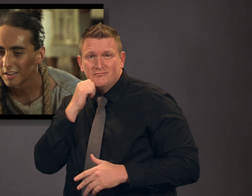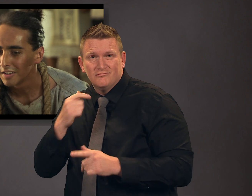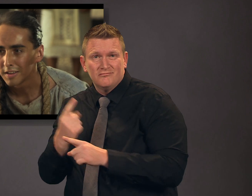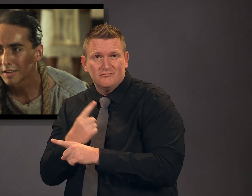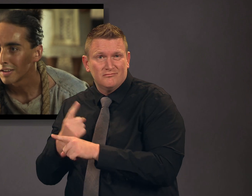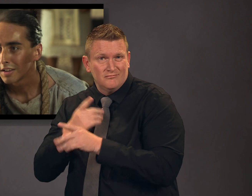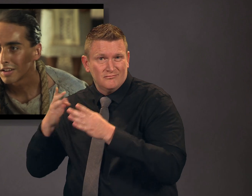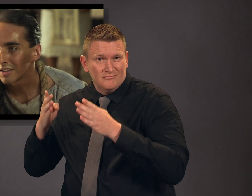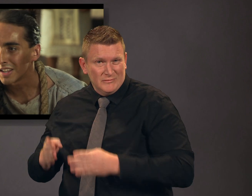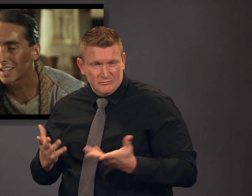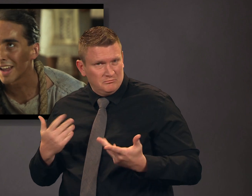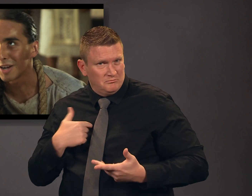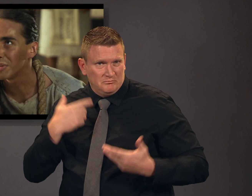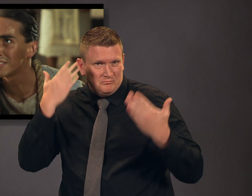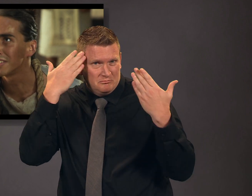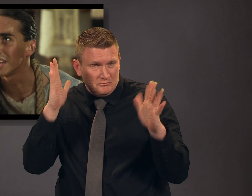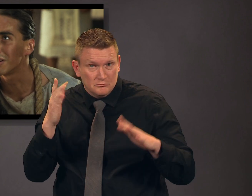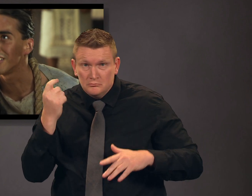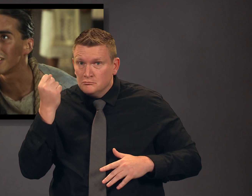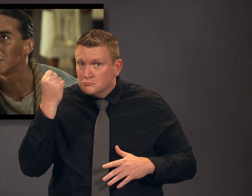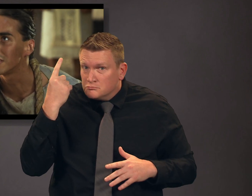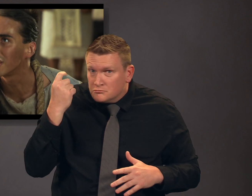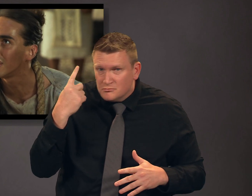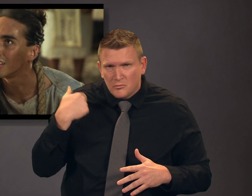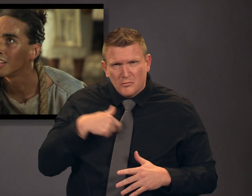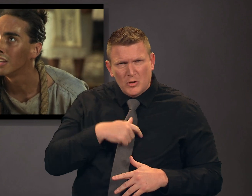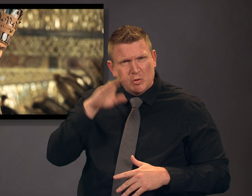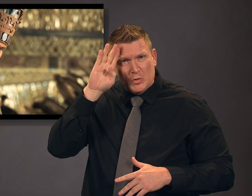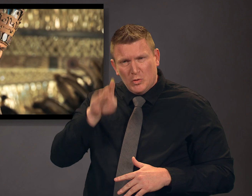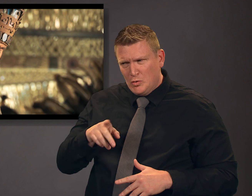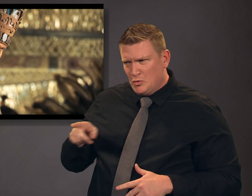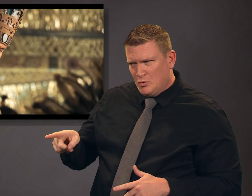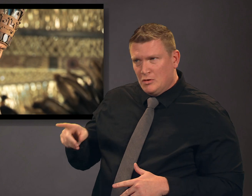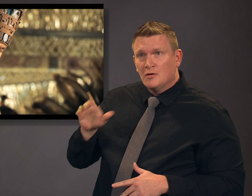that he cannot be slain by the enemies of the king.